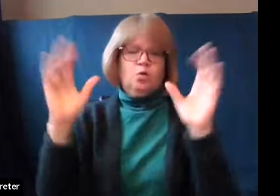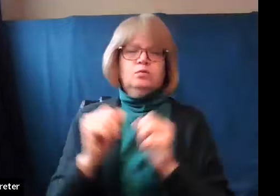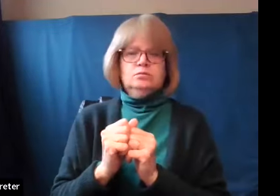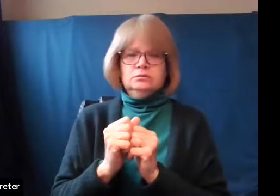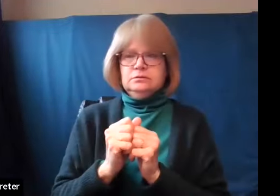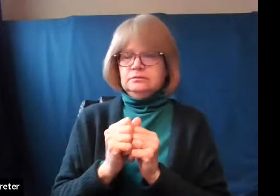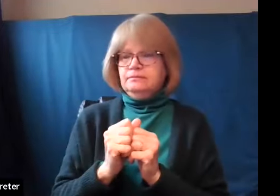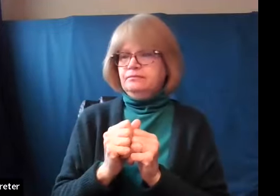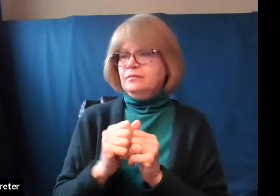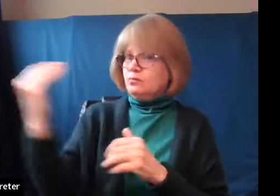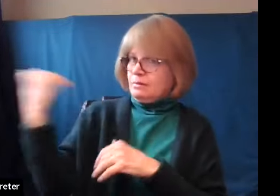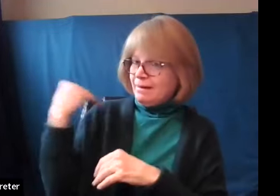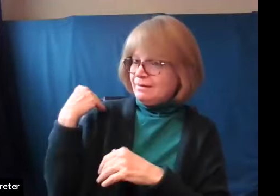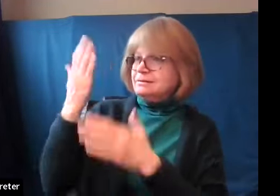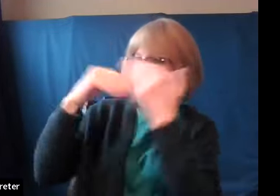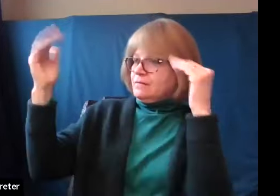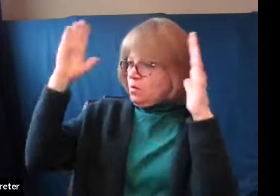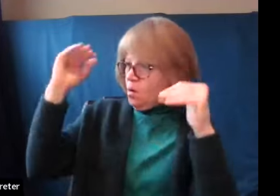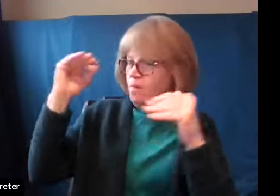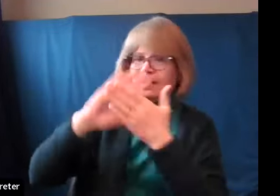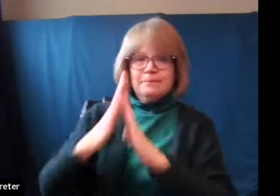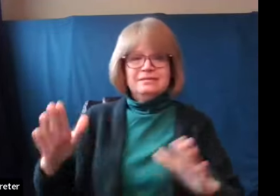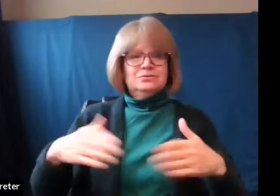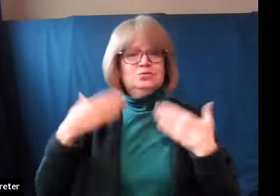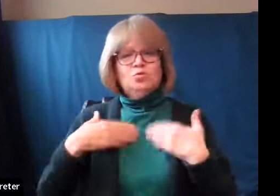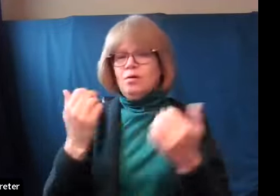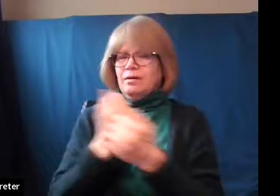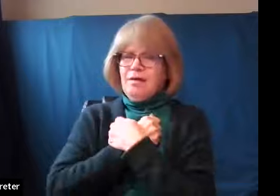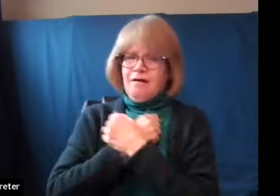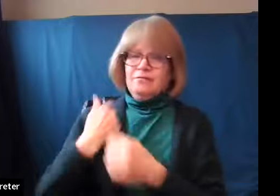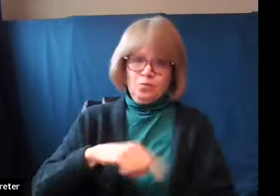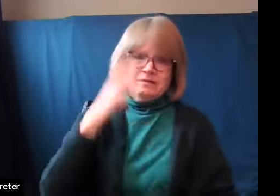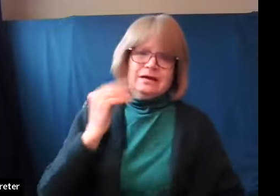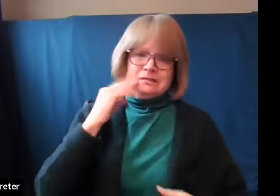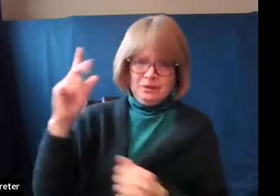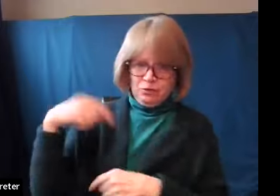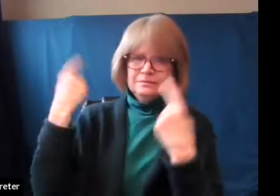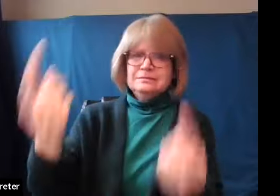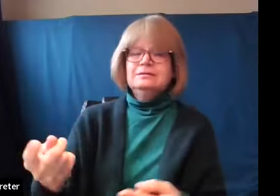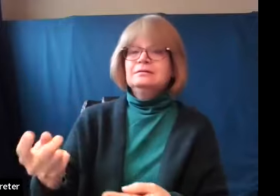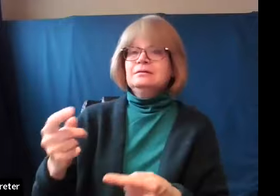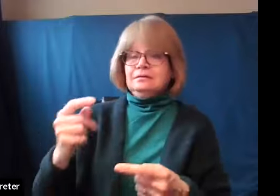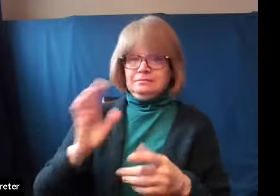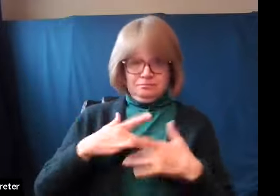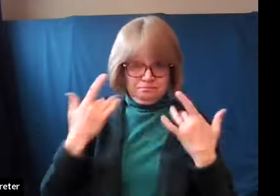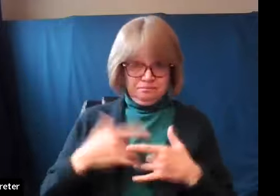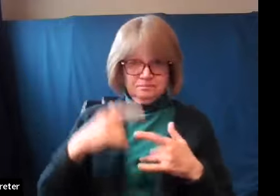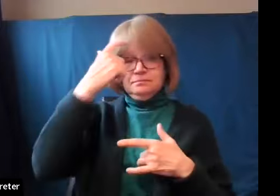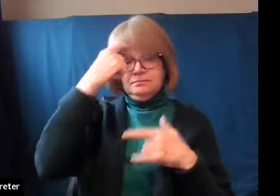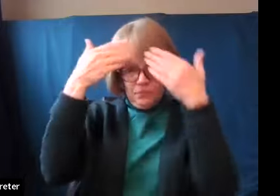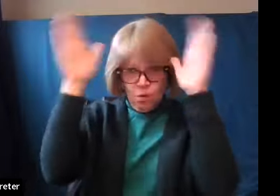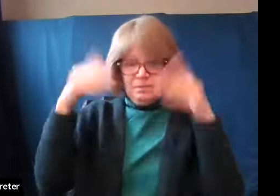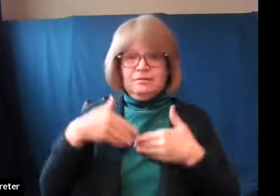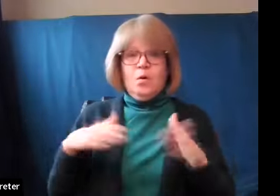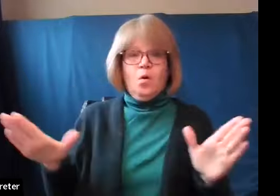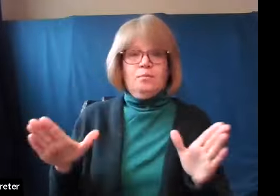and peace and joy and love that we have experienced in our lives, and open our hearts and minds to trust